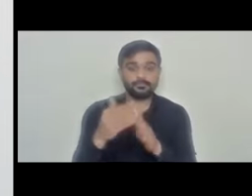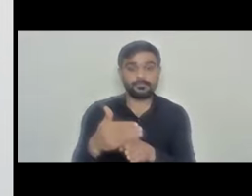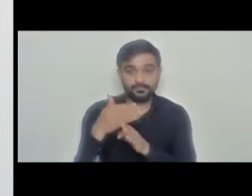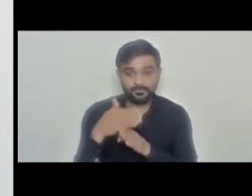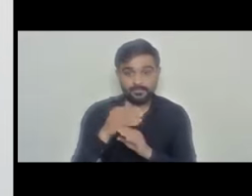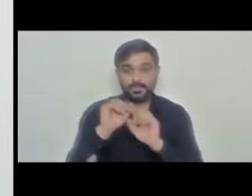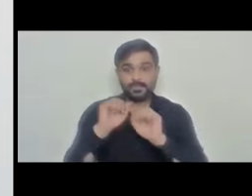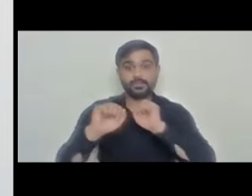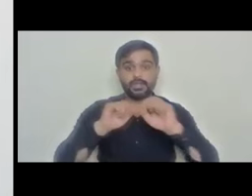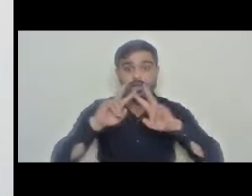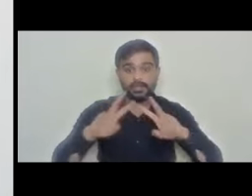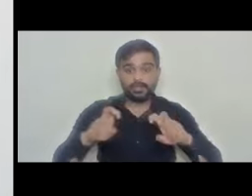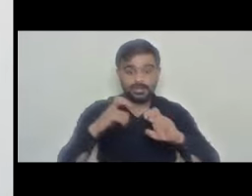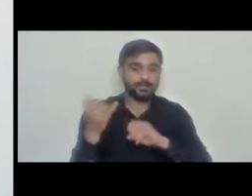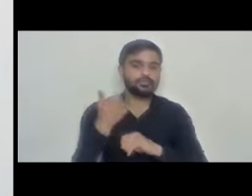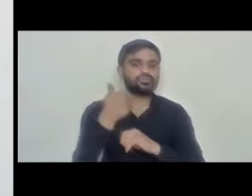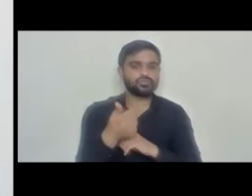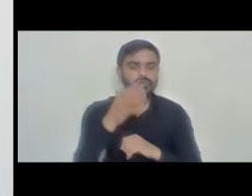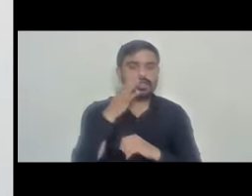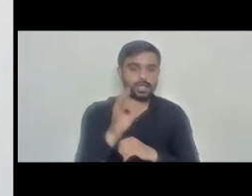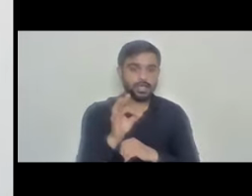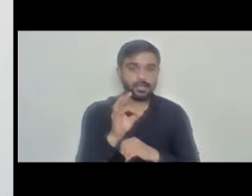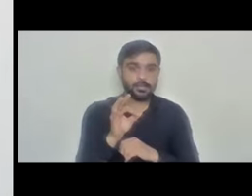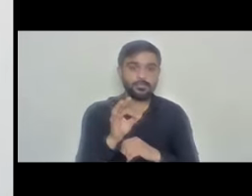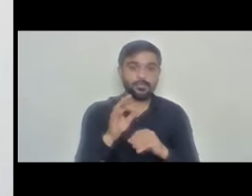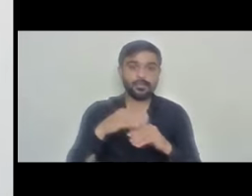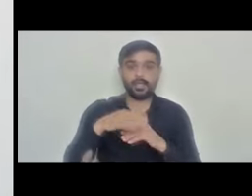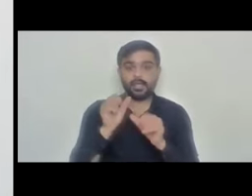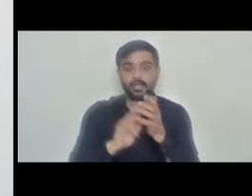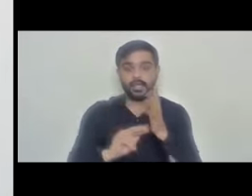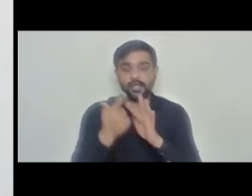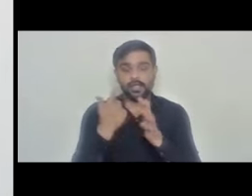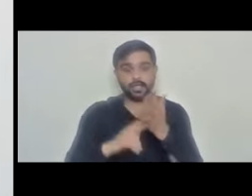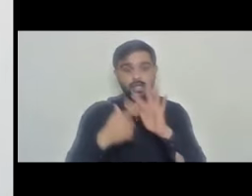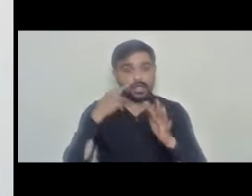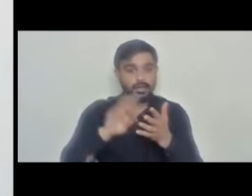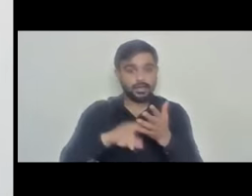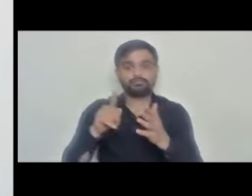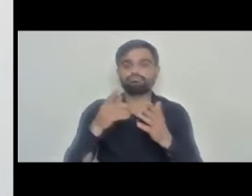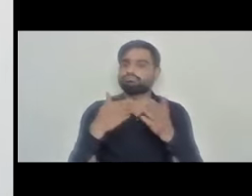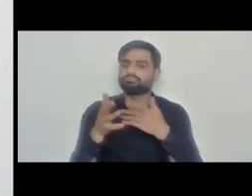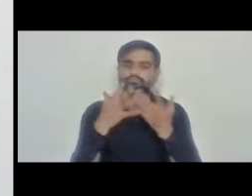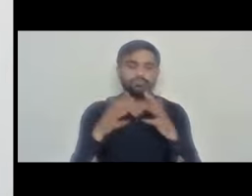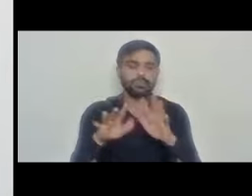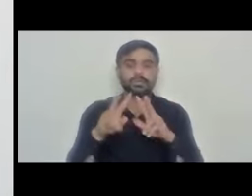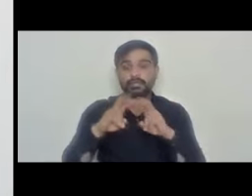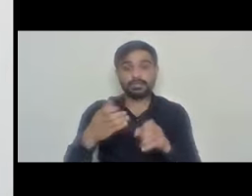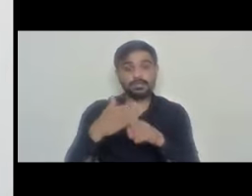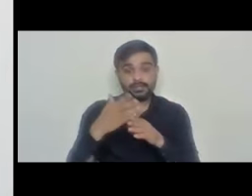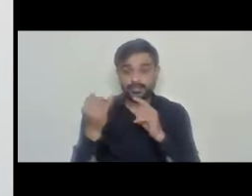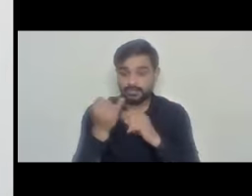your research findings is as important as its conduction, because until and unless you share what you have found,